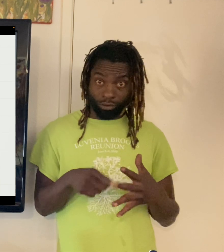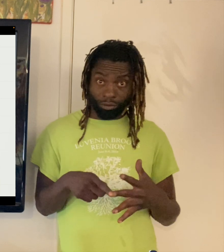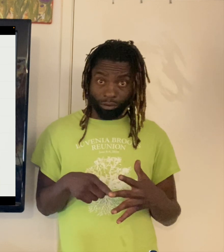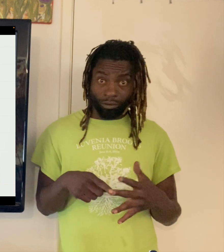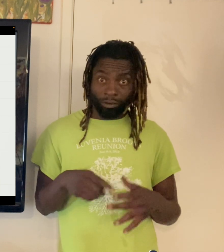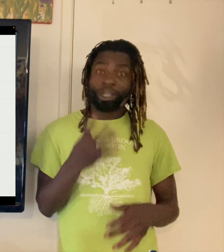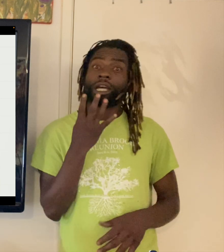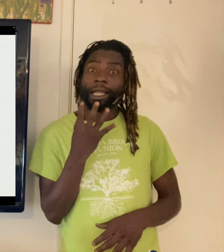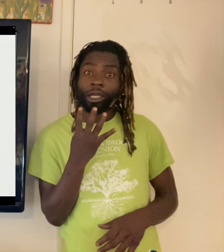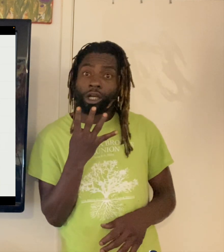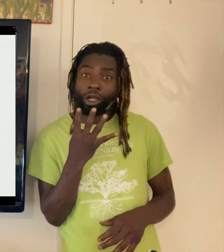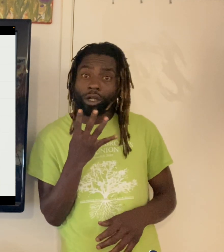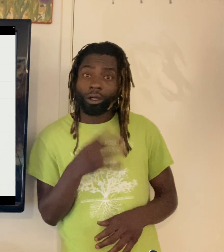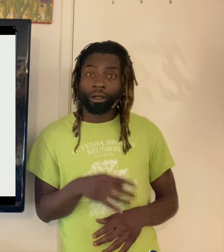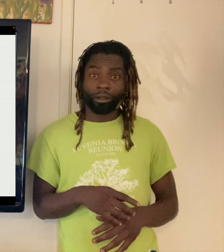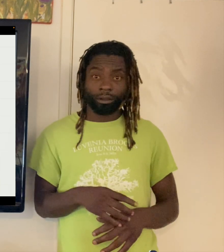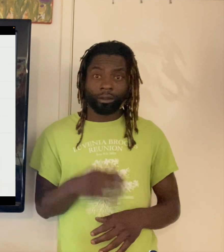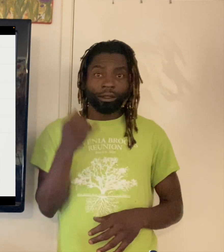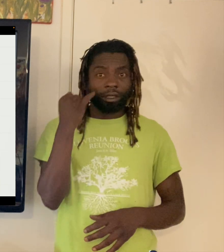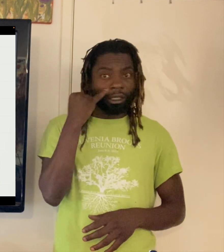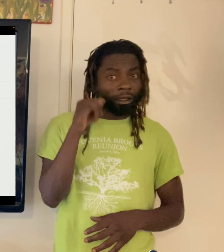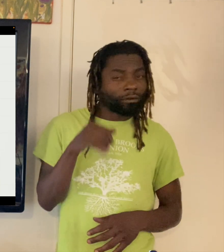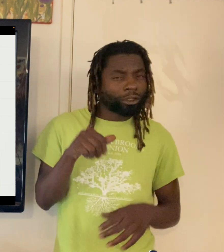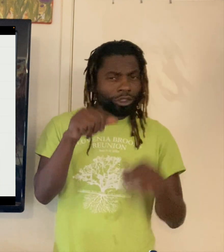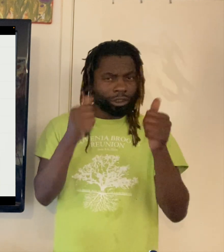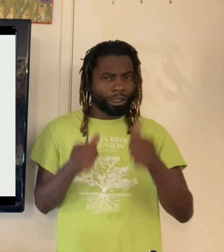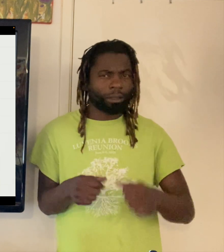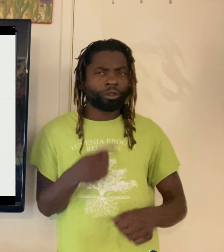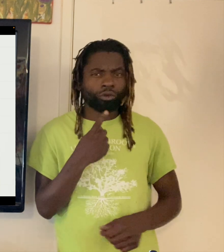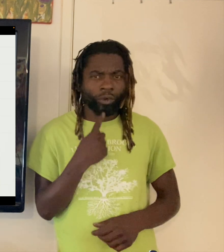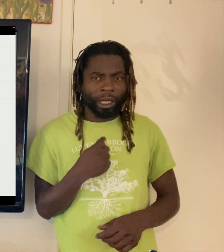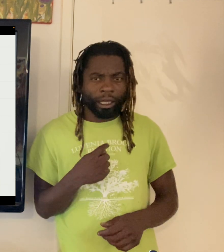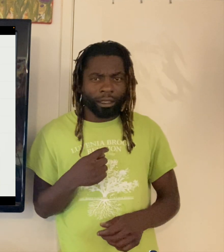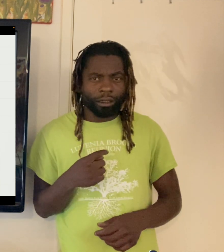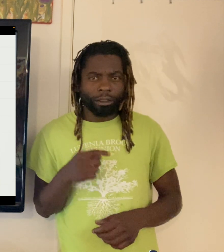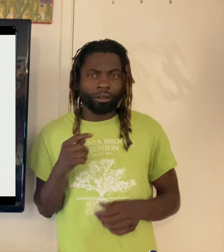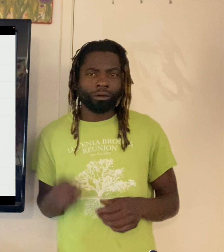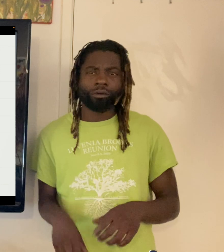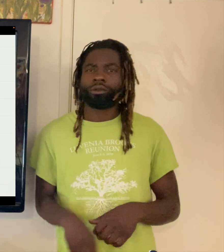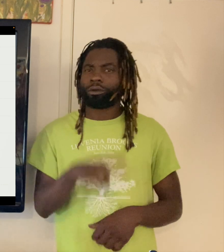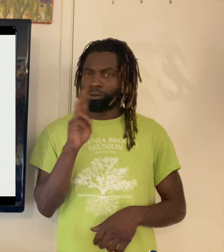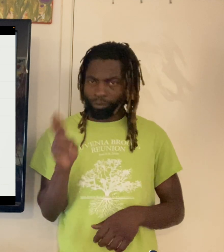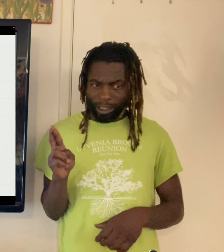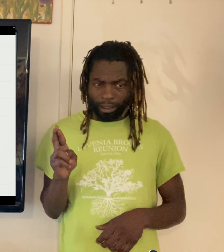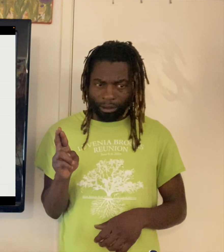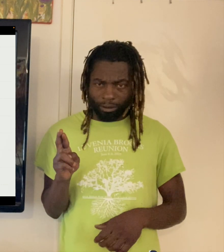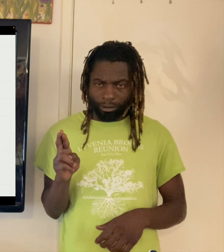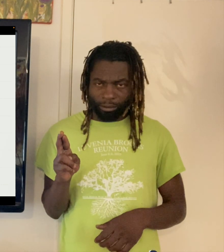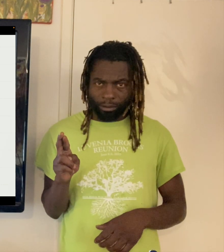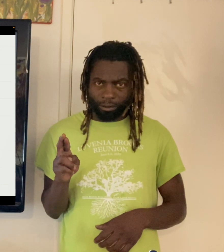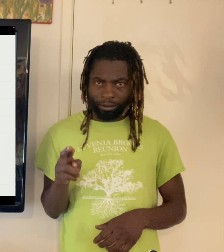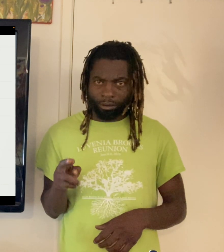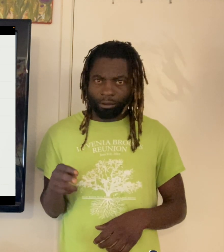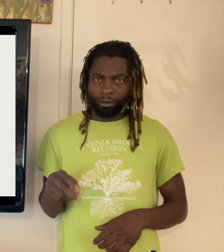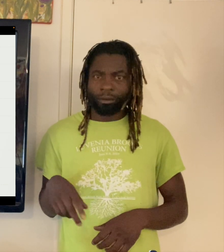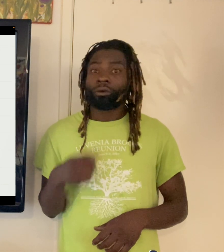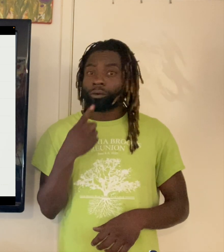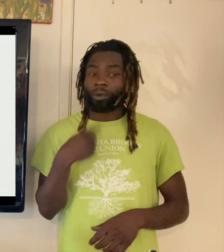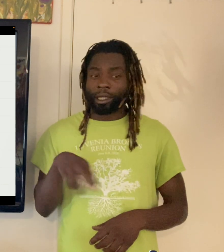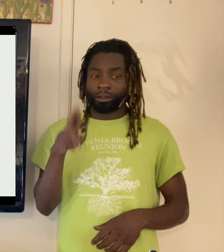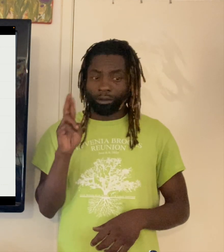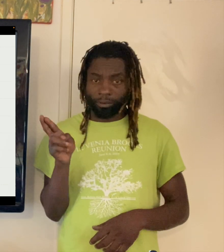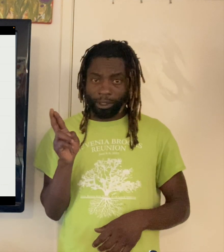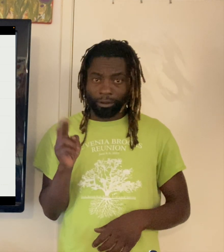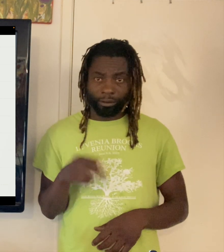first attribute is color. If the shape is red, it should go on the right side. So you can point